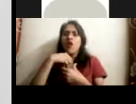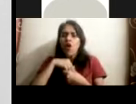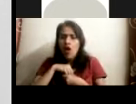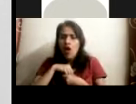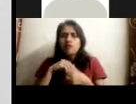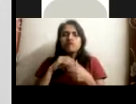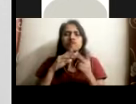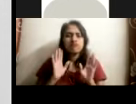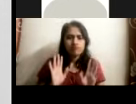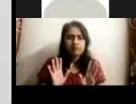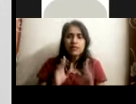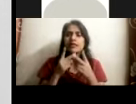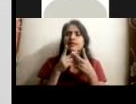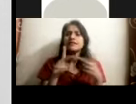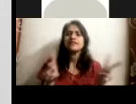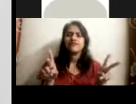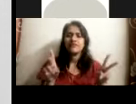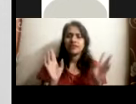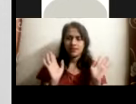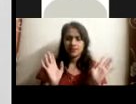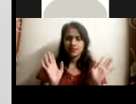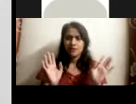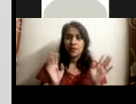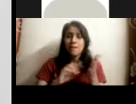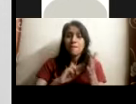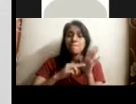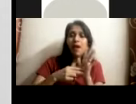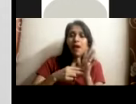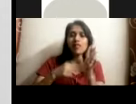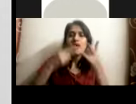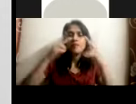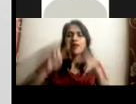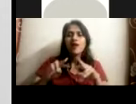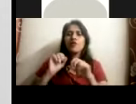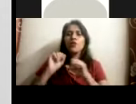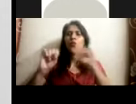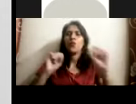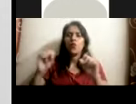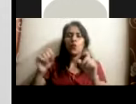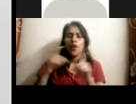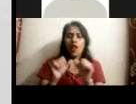affect what interpretations you're making out of the data that you have, and what